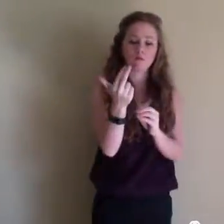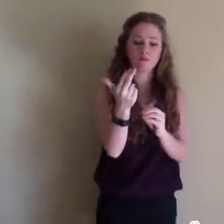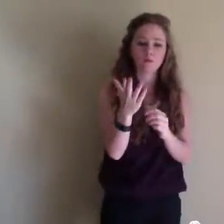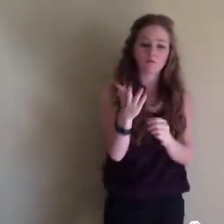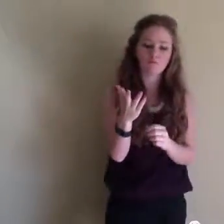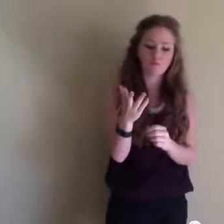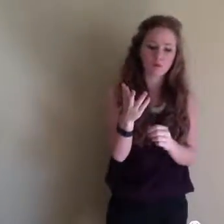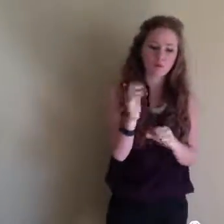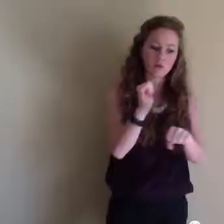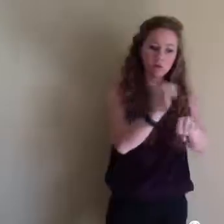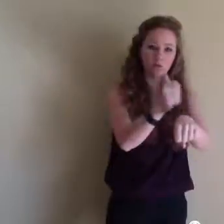Number 13.